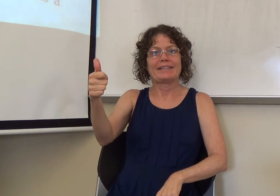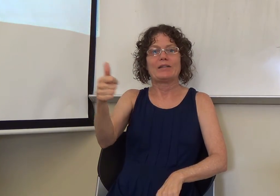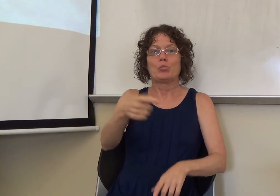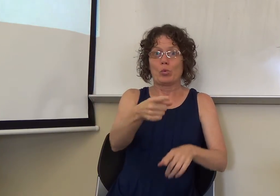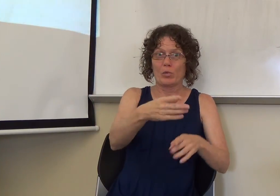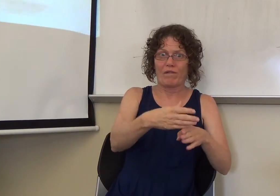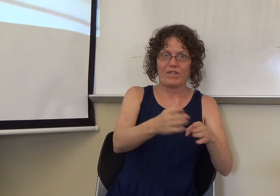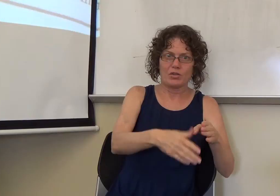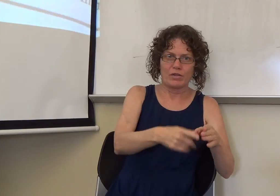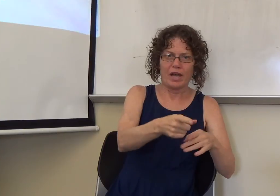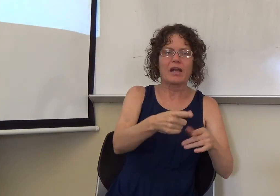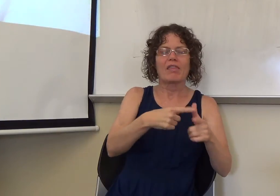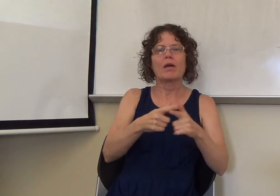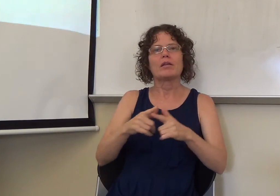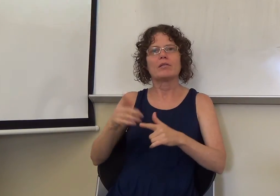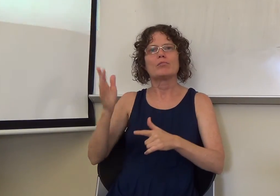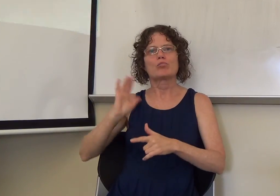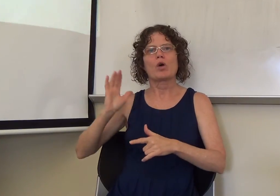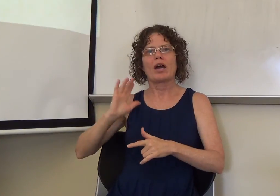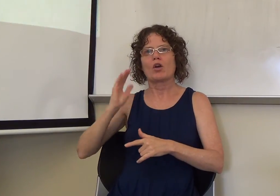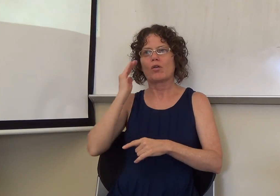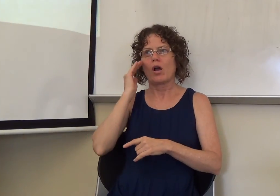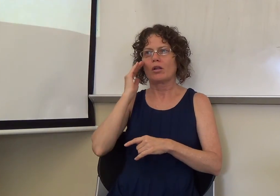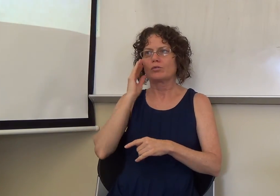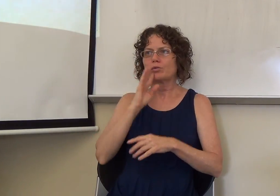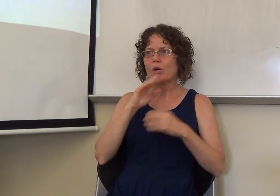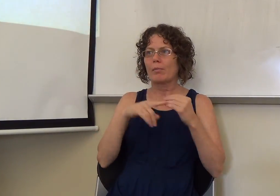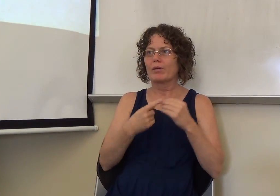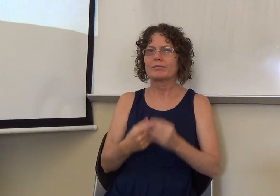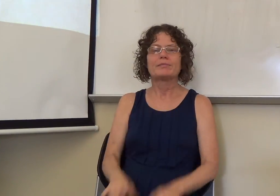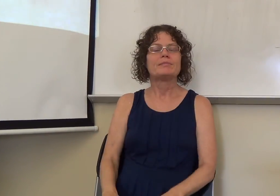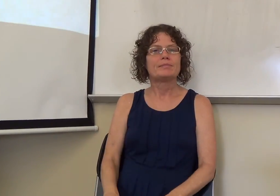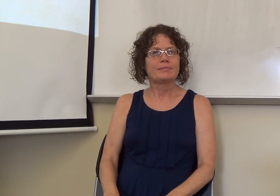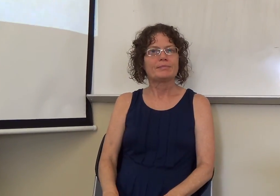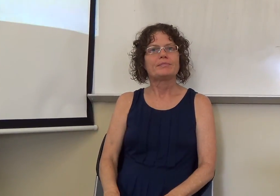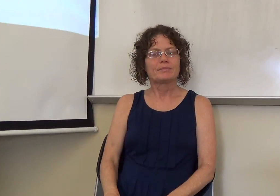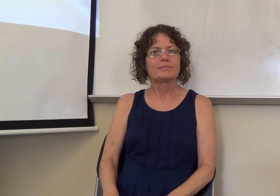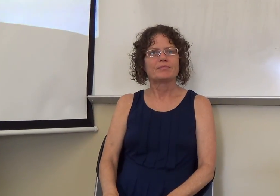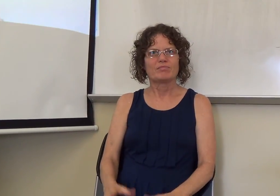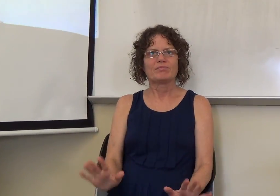prior knowledge. Isn't that what exceptions? Exceptions?